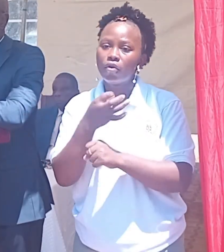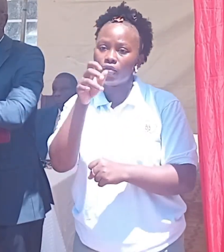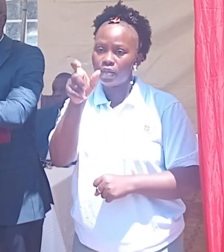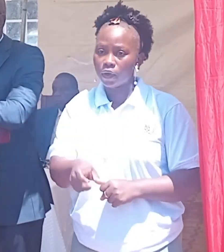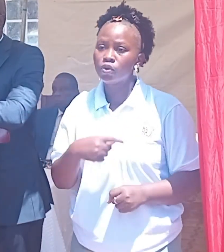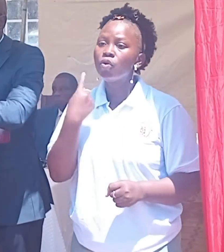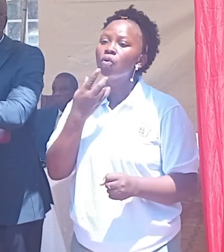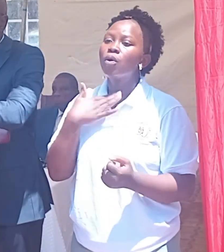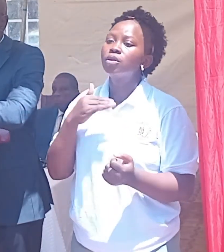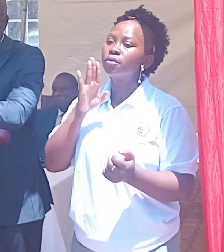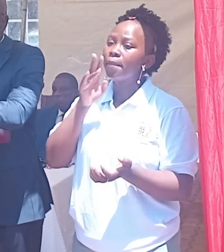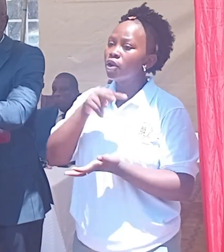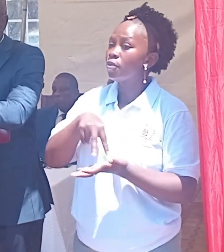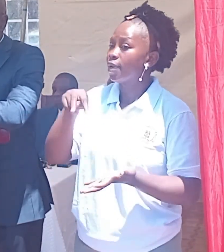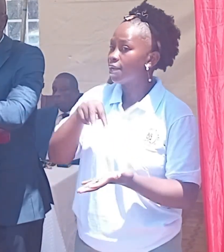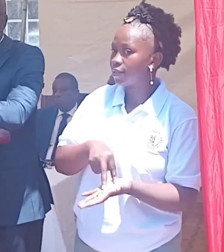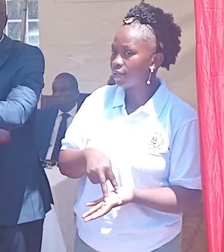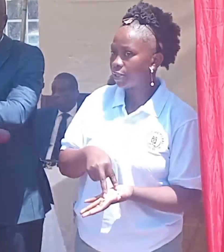seeking nomination.